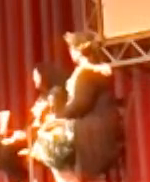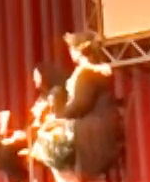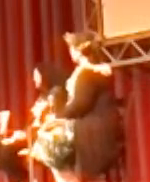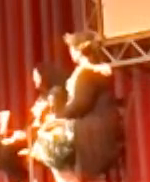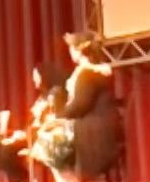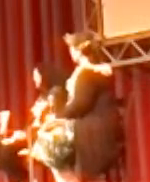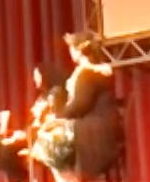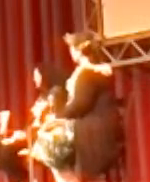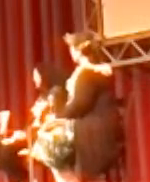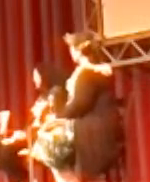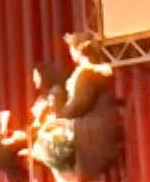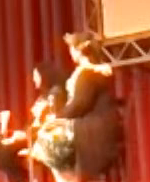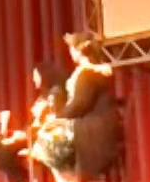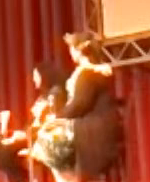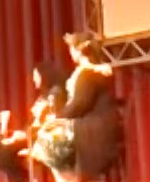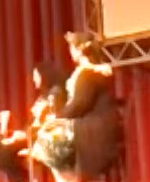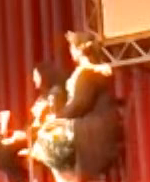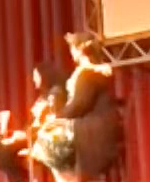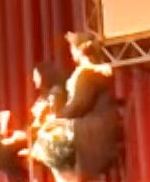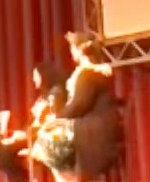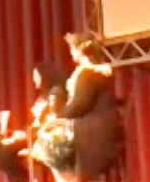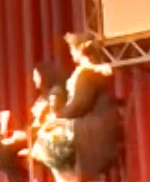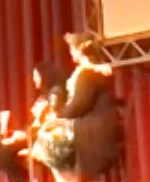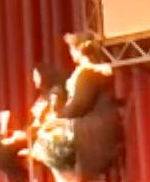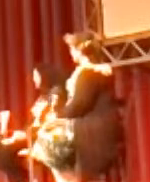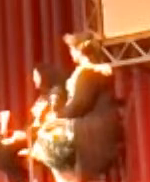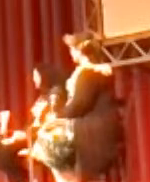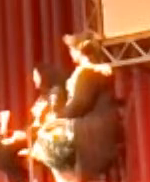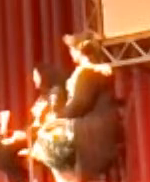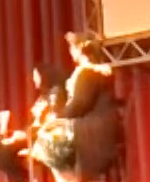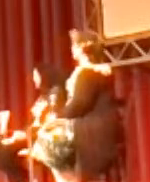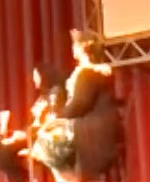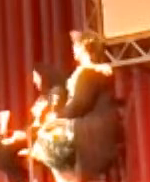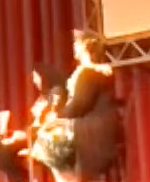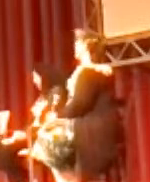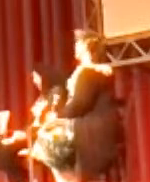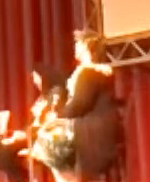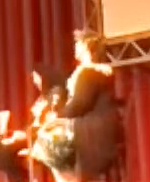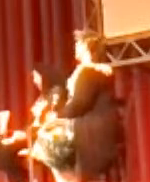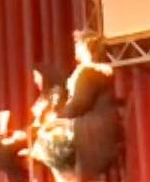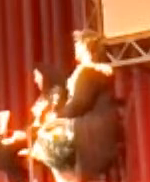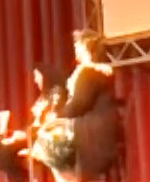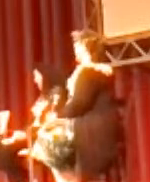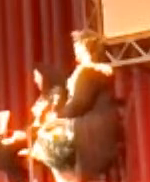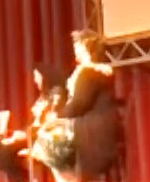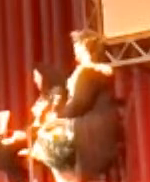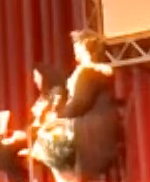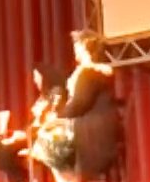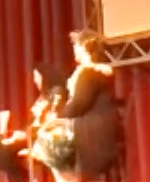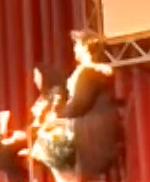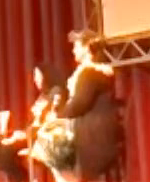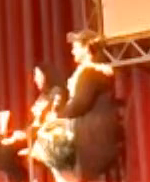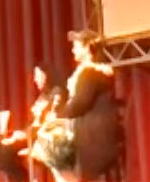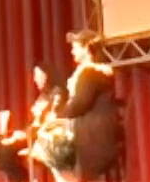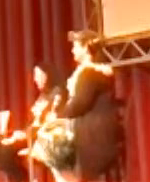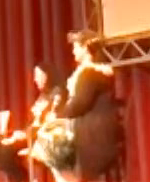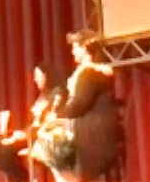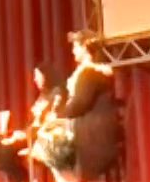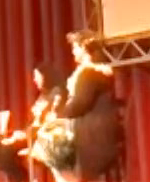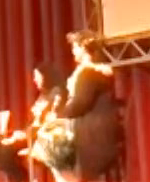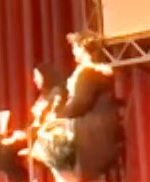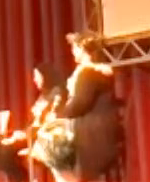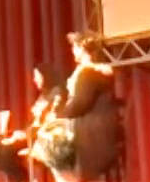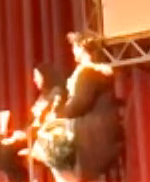to the creation of that. Media knows that she needs a team now. She pretty much did it with two people, which